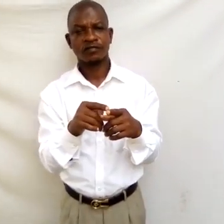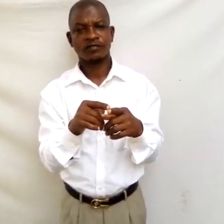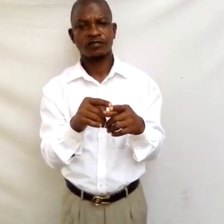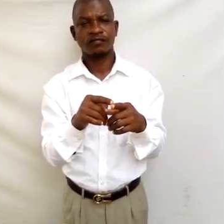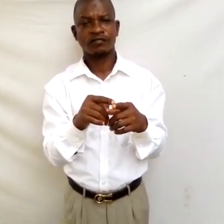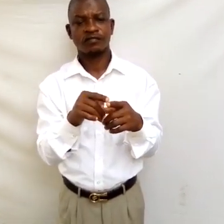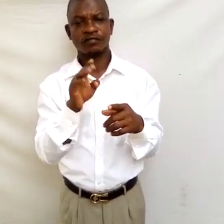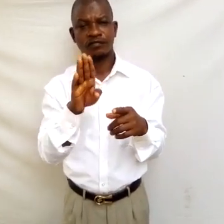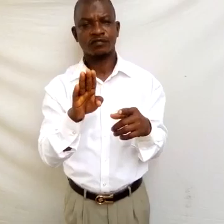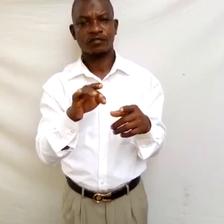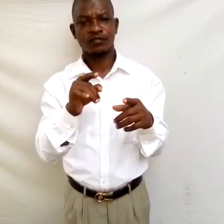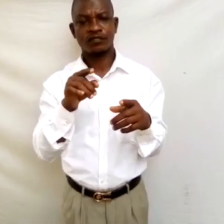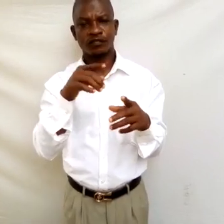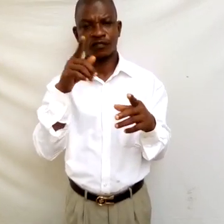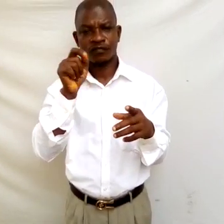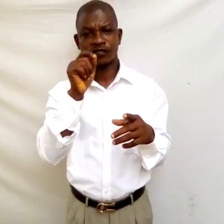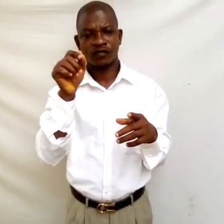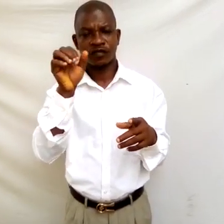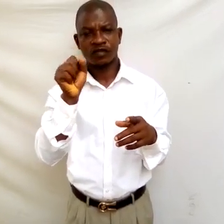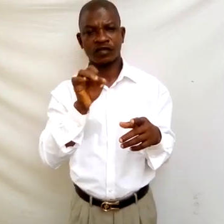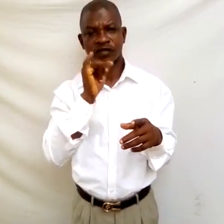B star C bracket closed.